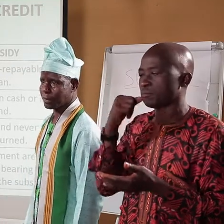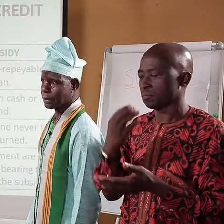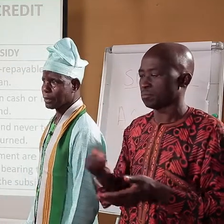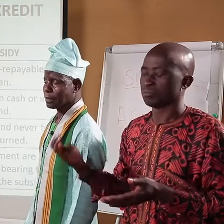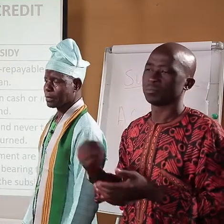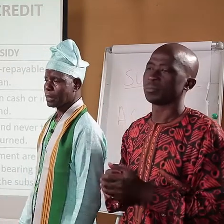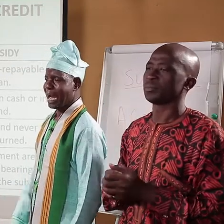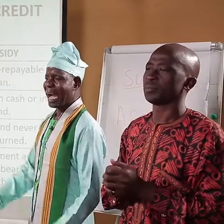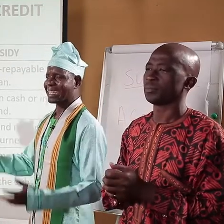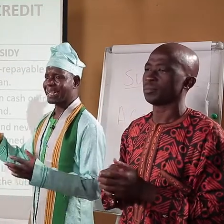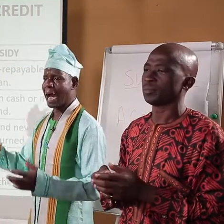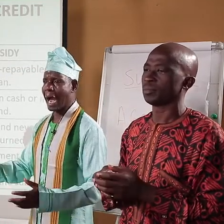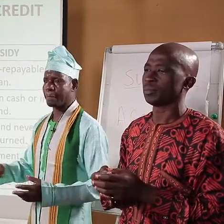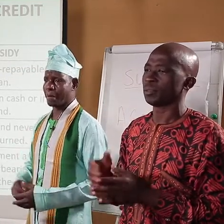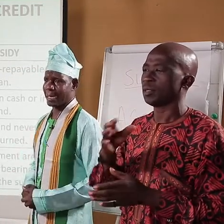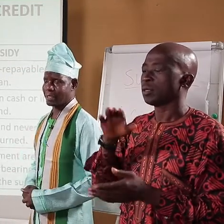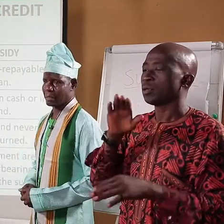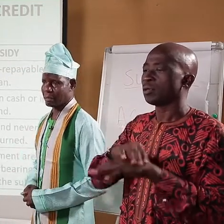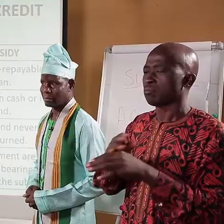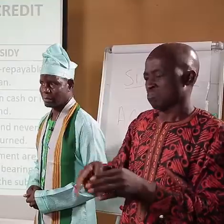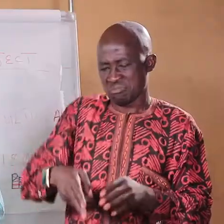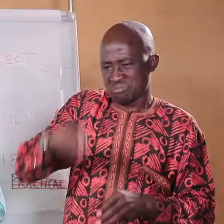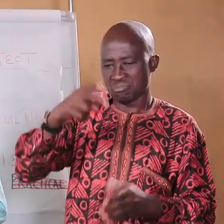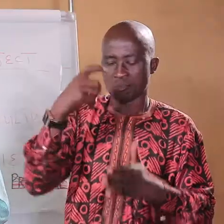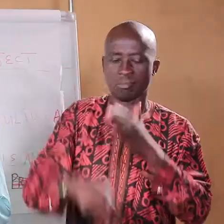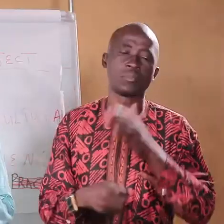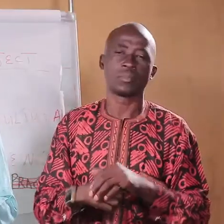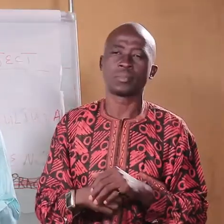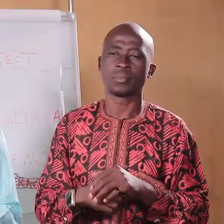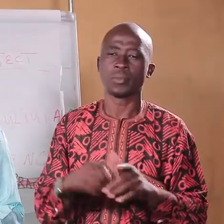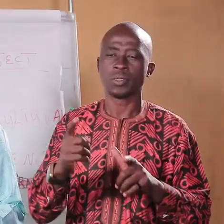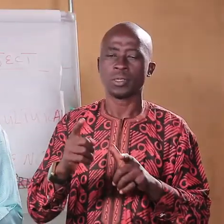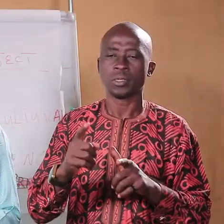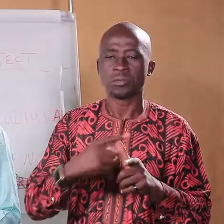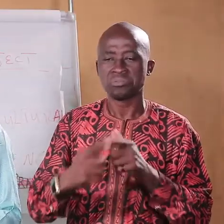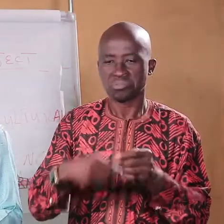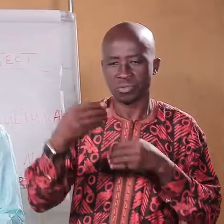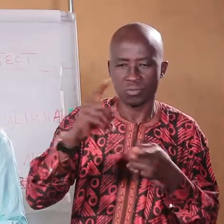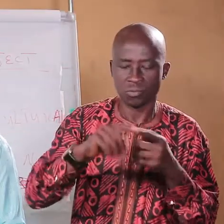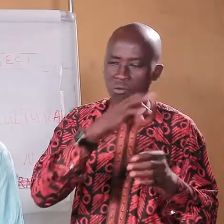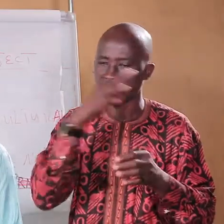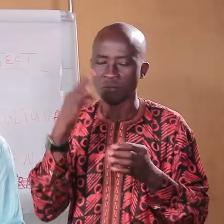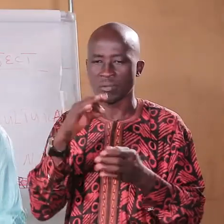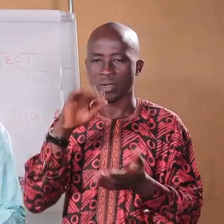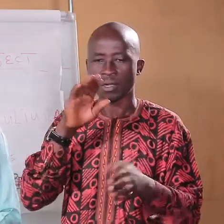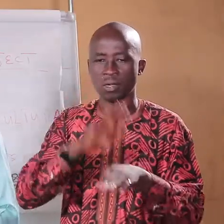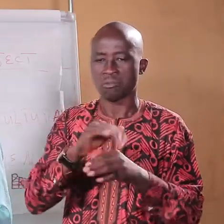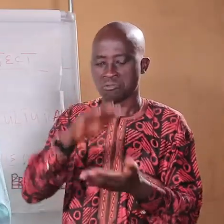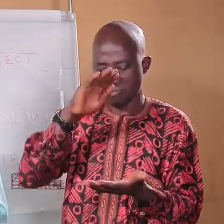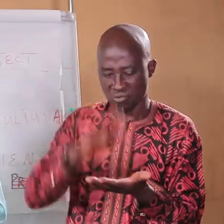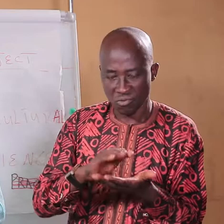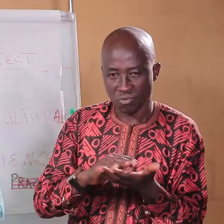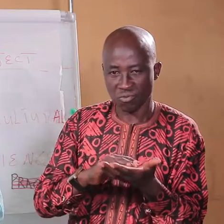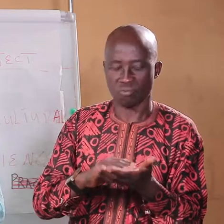inputs at a high price, then give it to the farmer at a subsidized